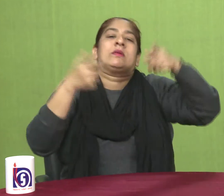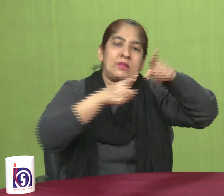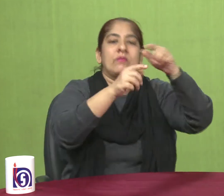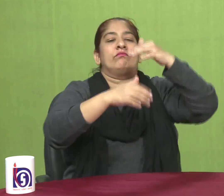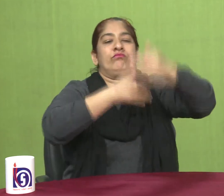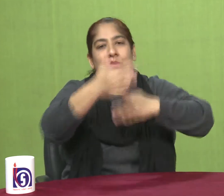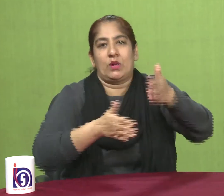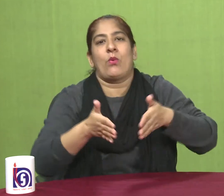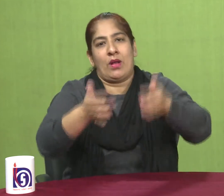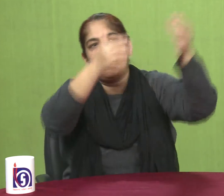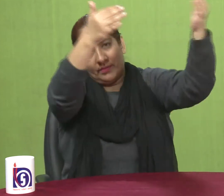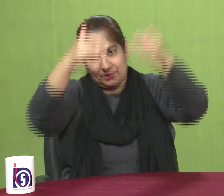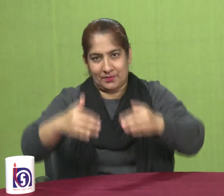or from ship.